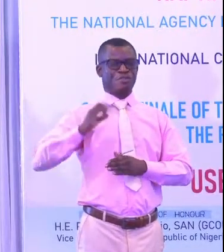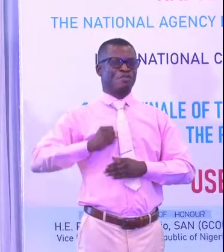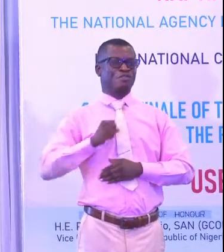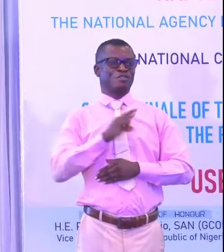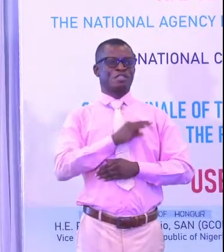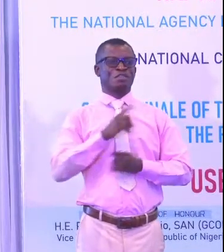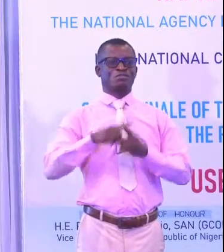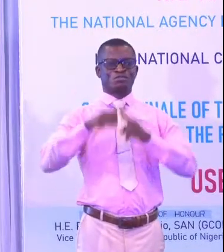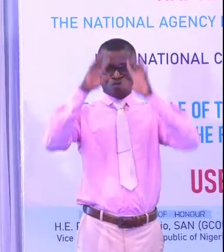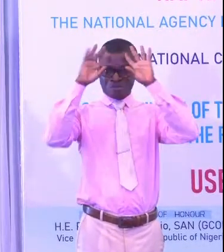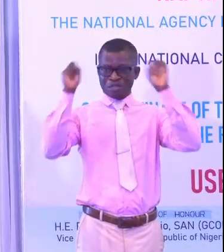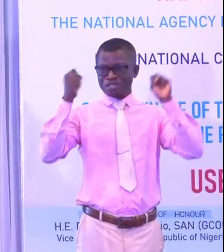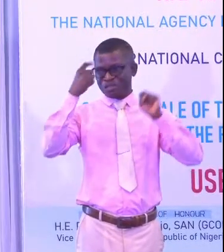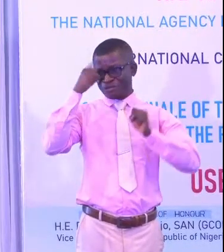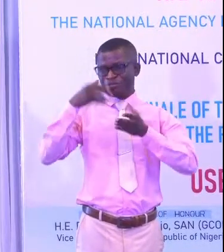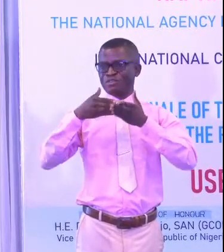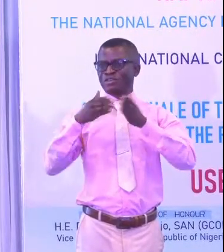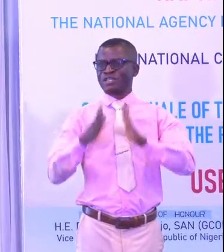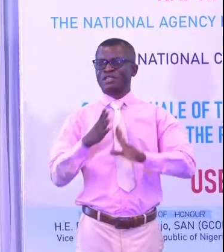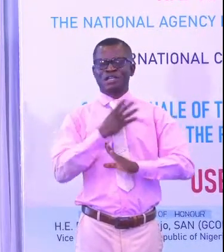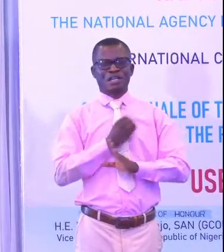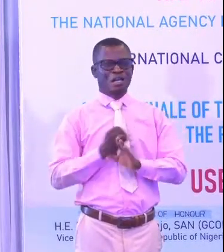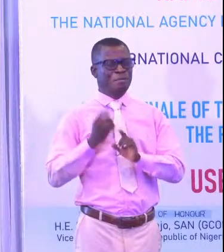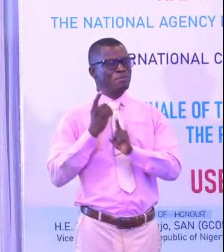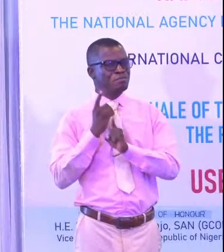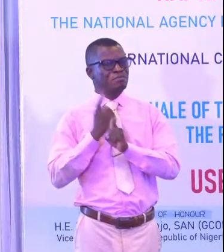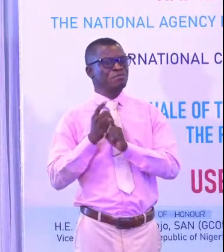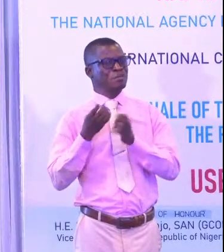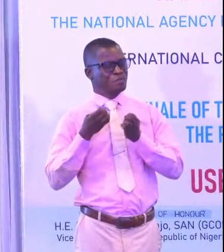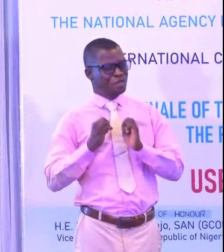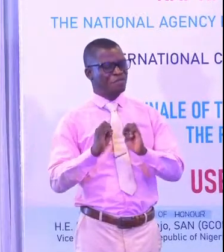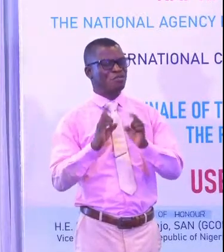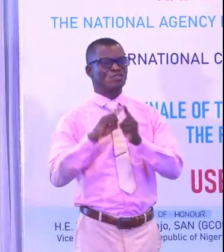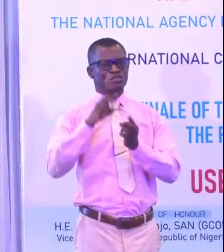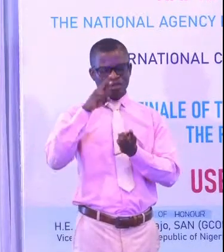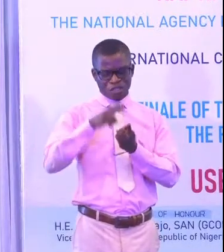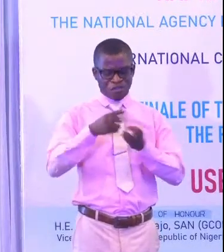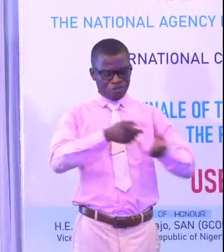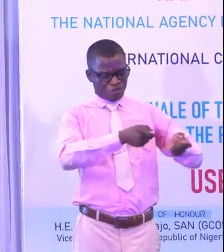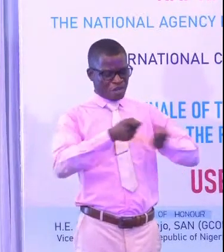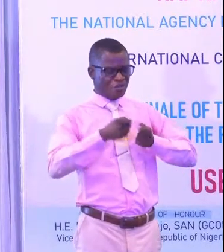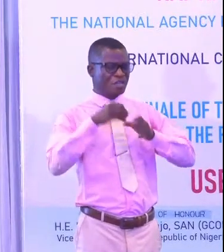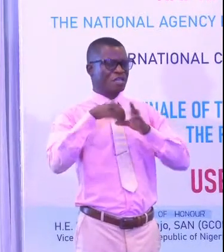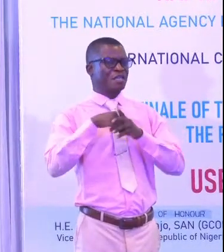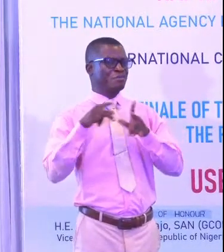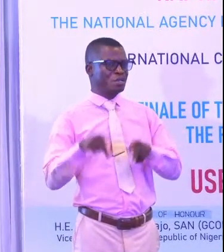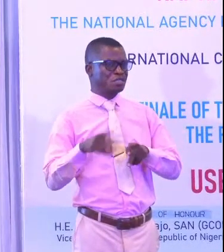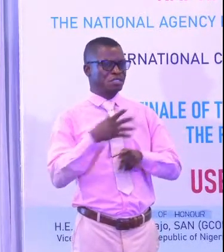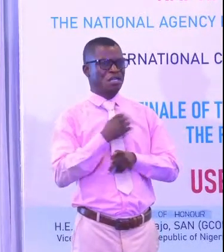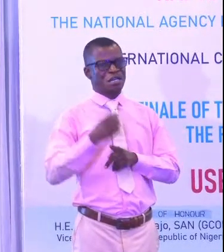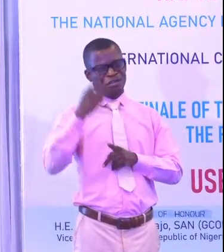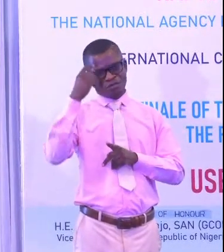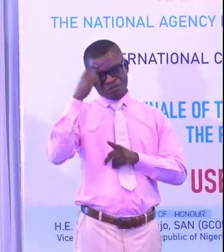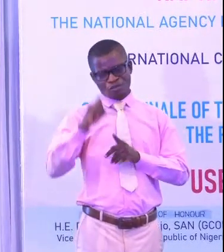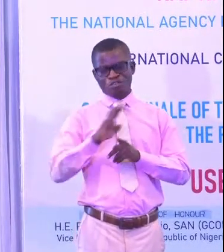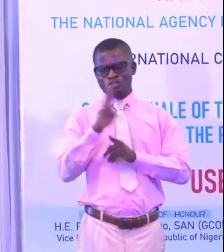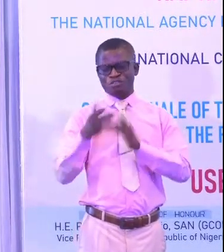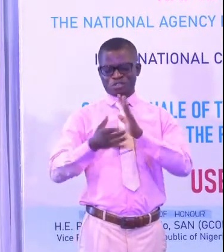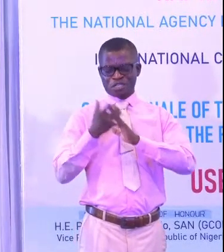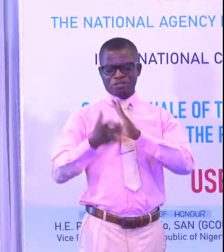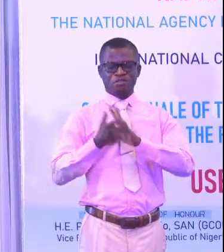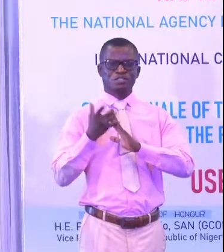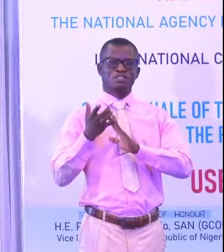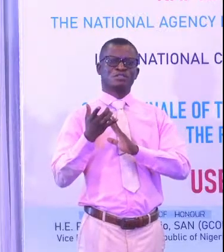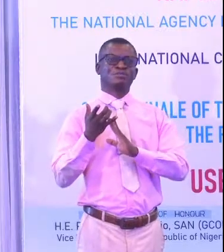President for the leadership and concerted efforts to curb trafficking in persons and for adopting technologies such as